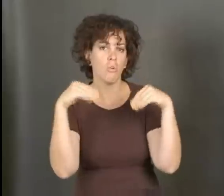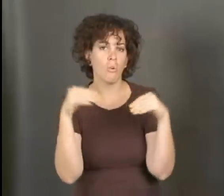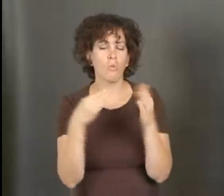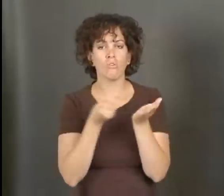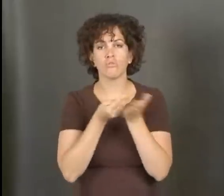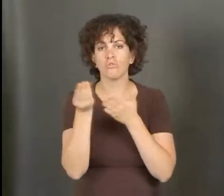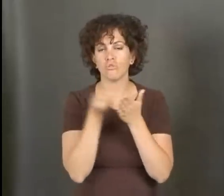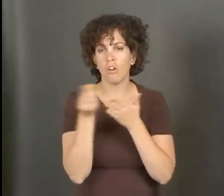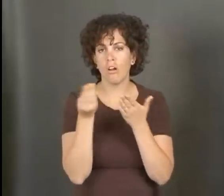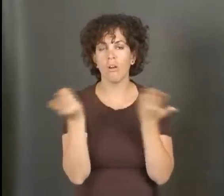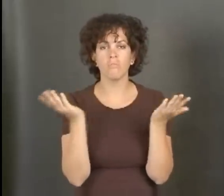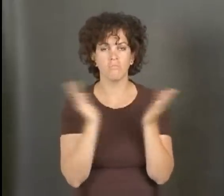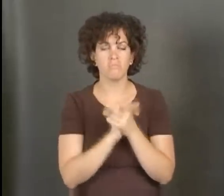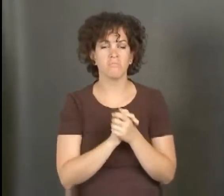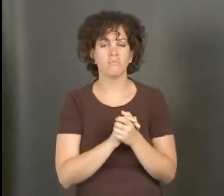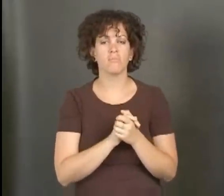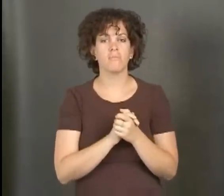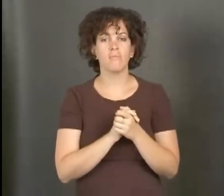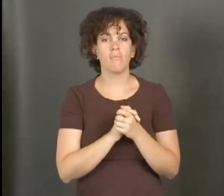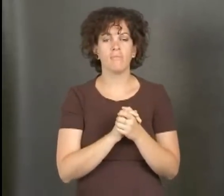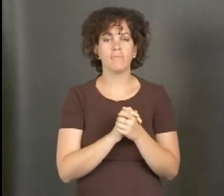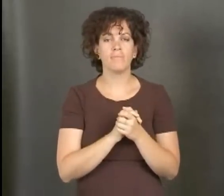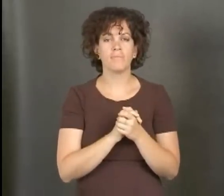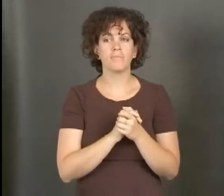Now I'll teach you some signs for shopping.